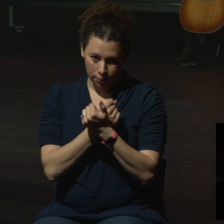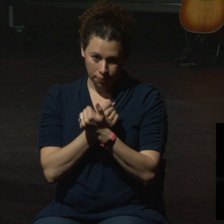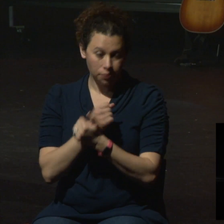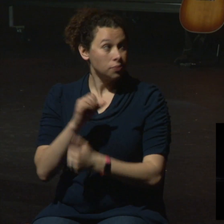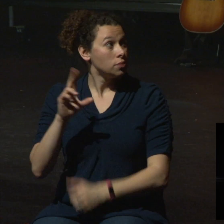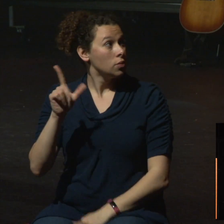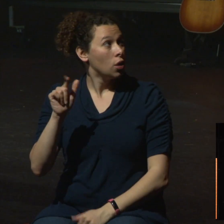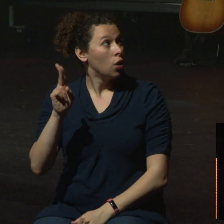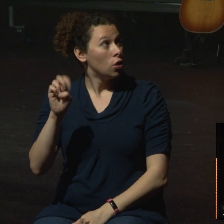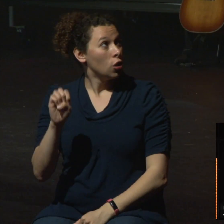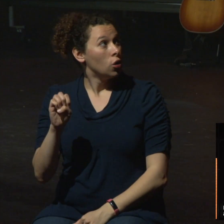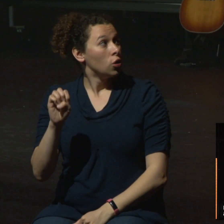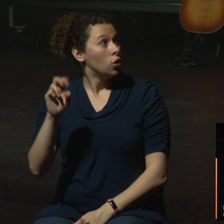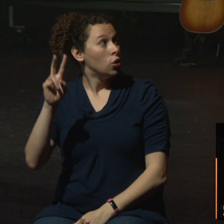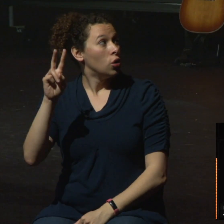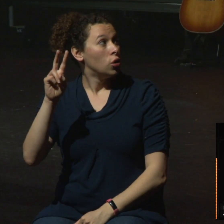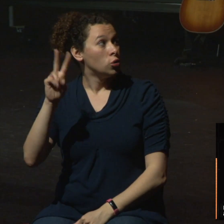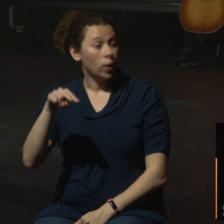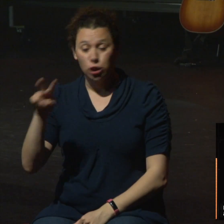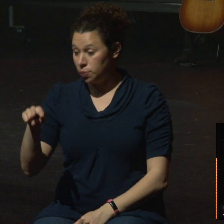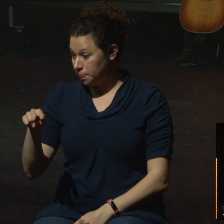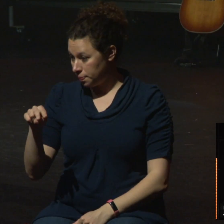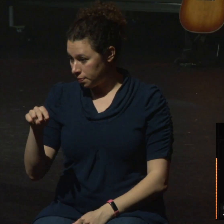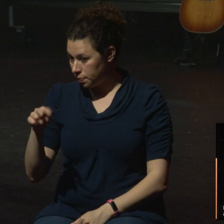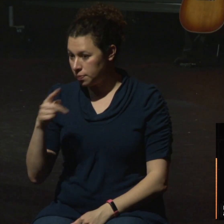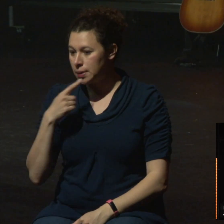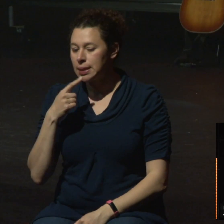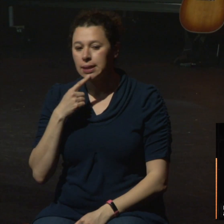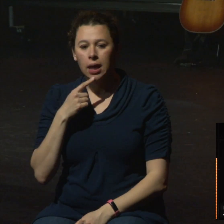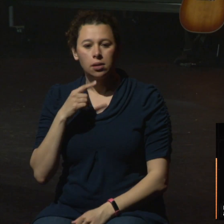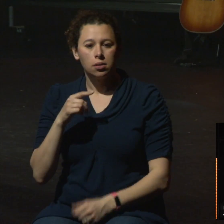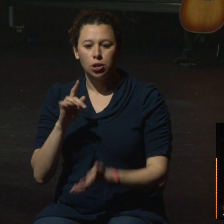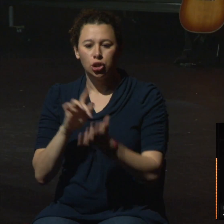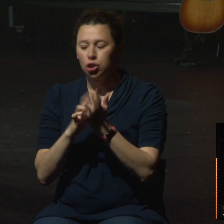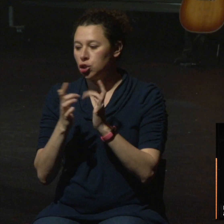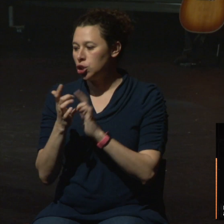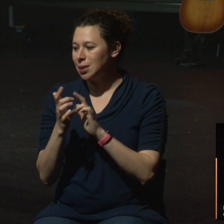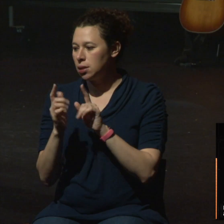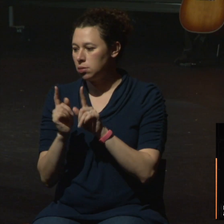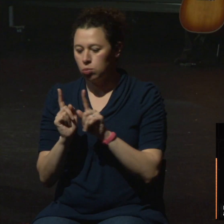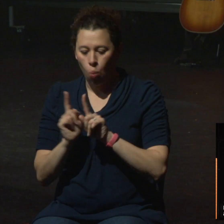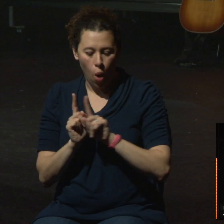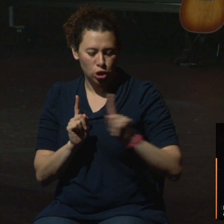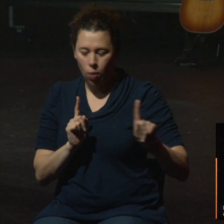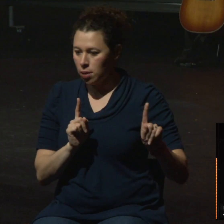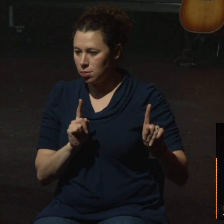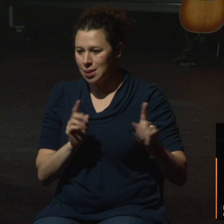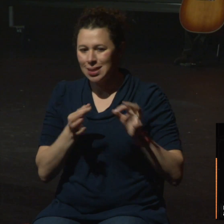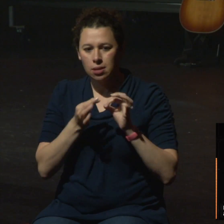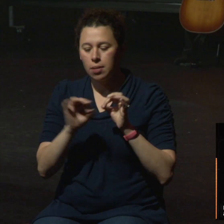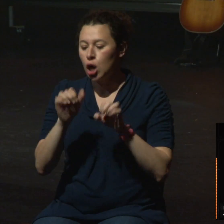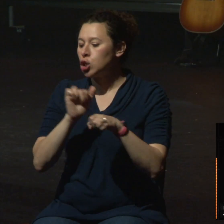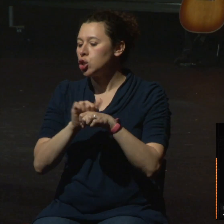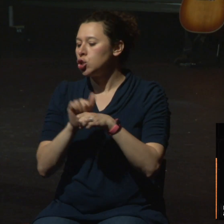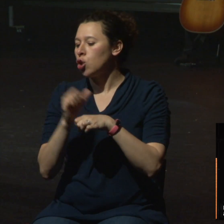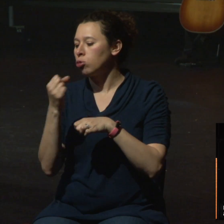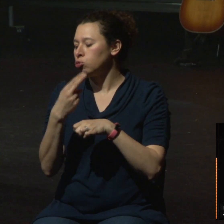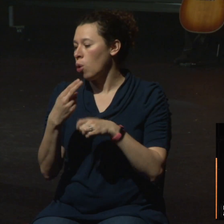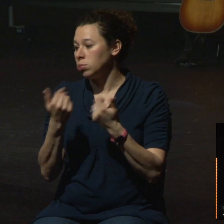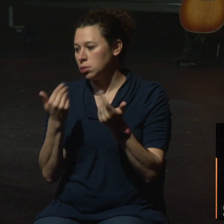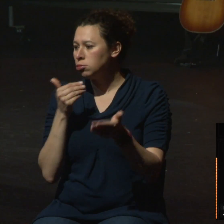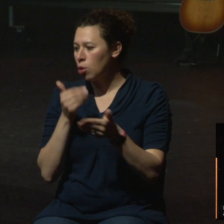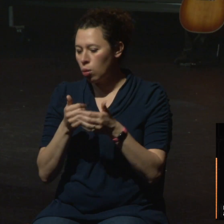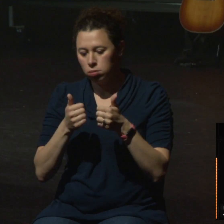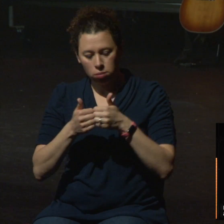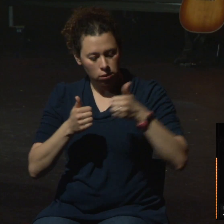22:41-43 says he walked away about a stone's throw. Remember, he's got two of his disciples with him. So he's about a stone's throw away from them